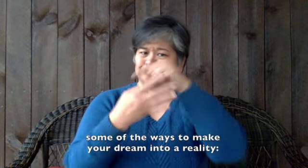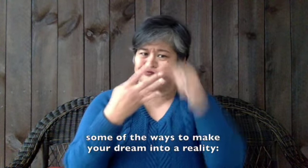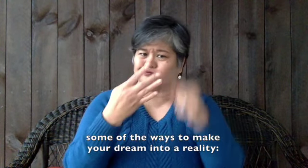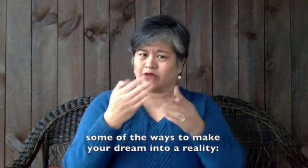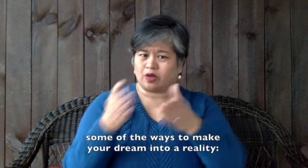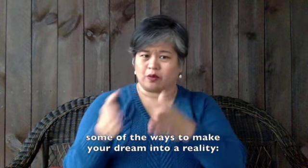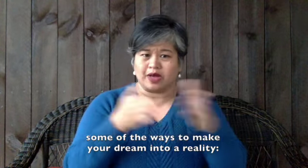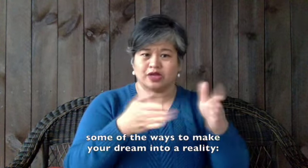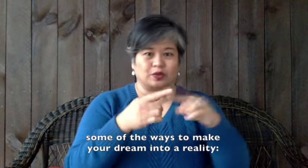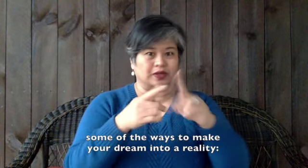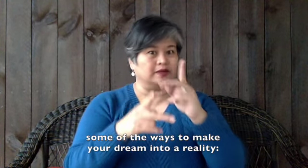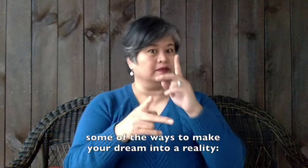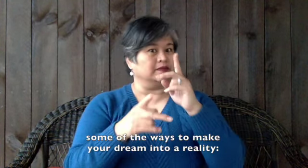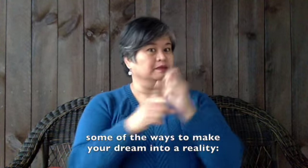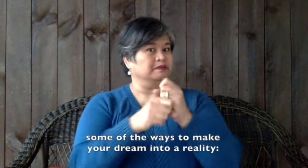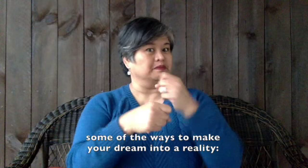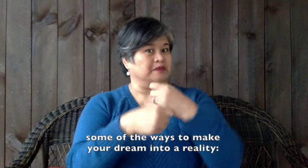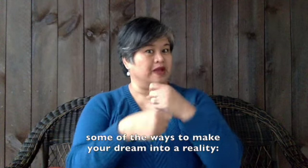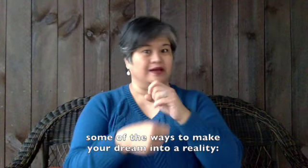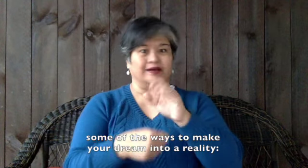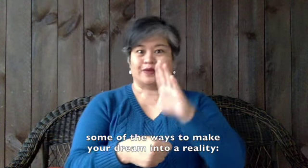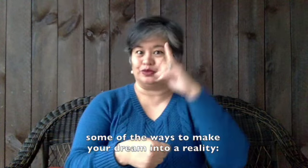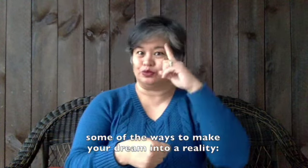Some of the ways to make your dream into a reality.